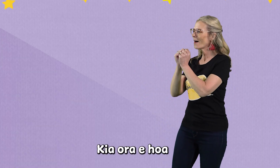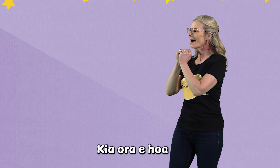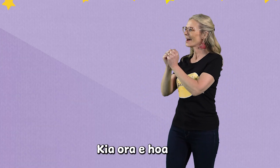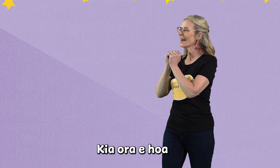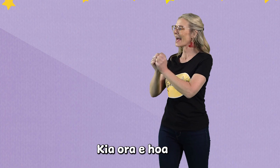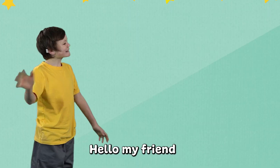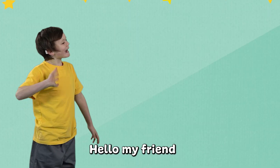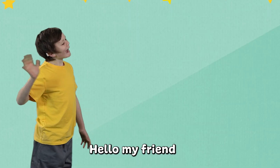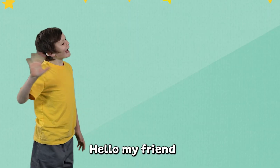listening.